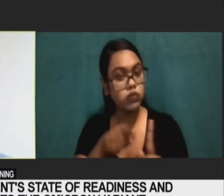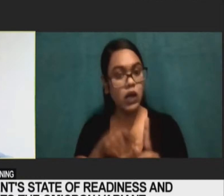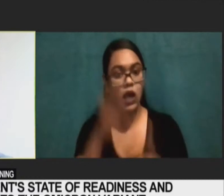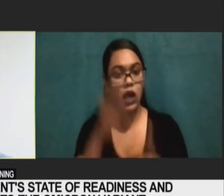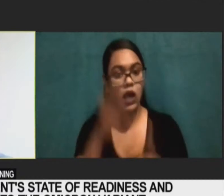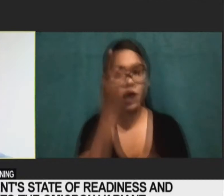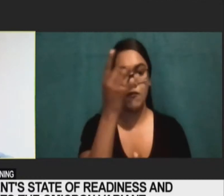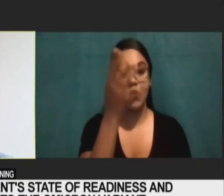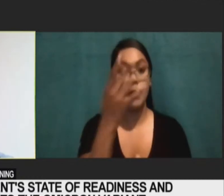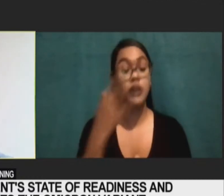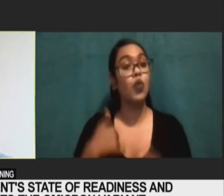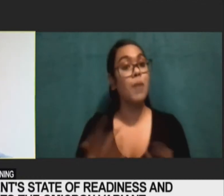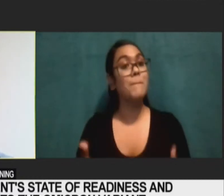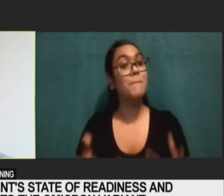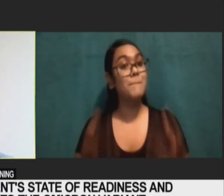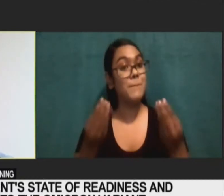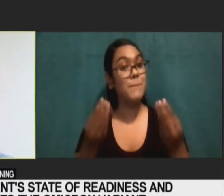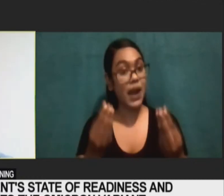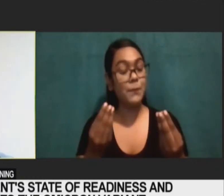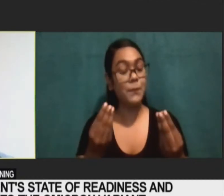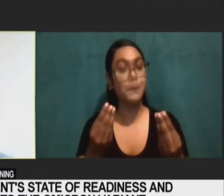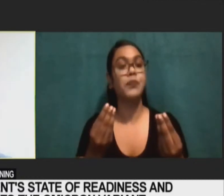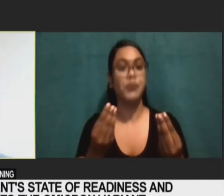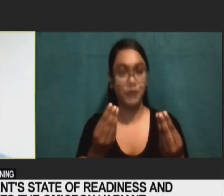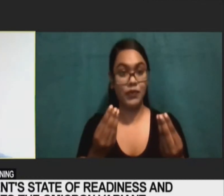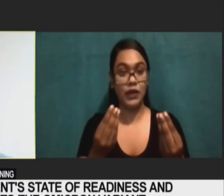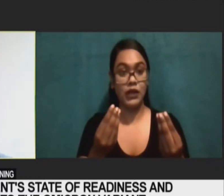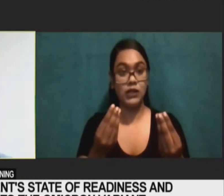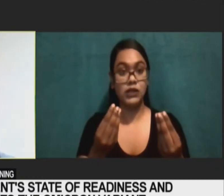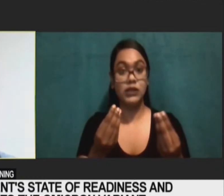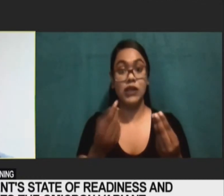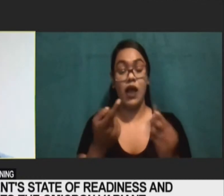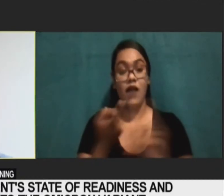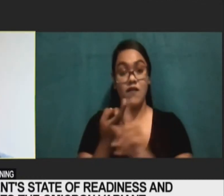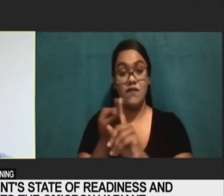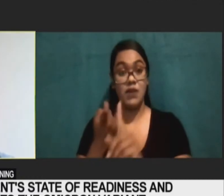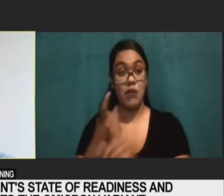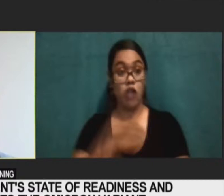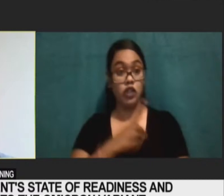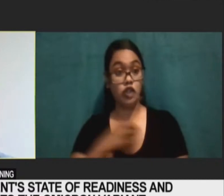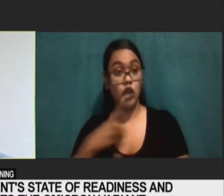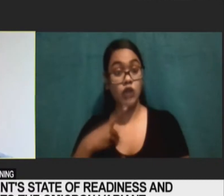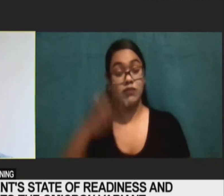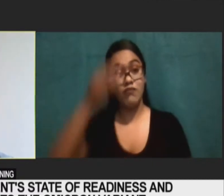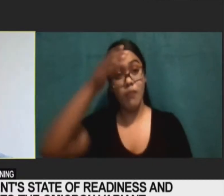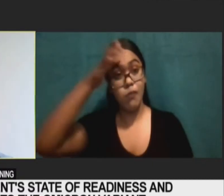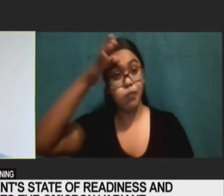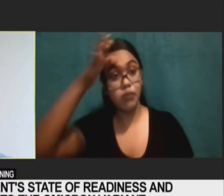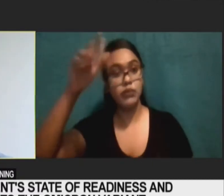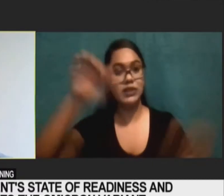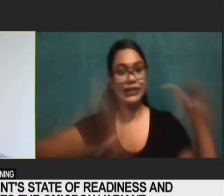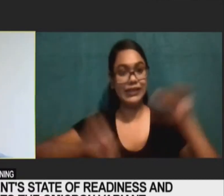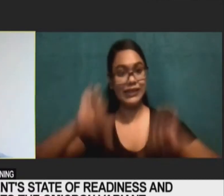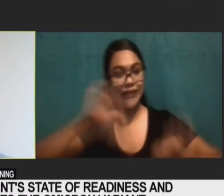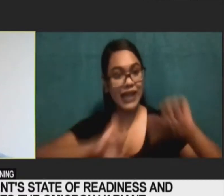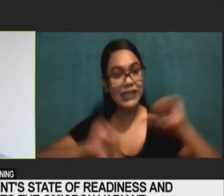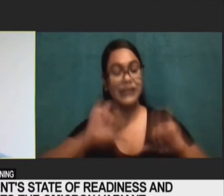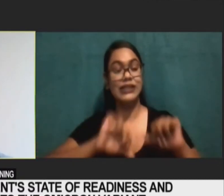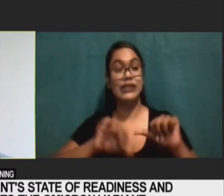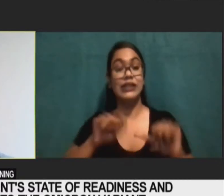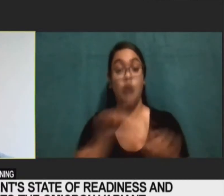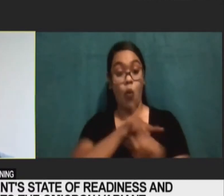Prof. Salim and all the other experts in our country help us to actually